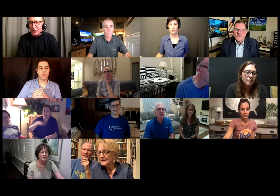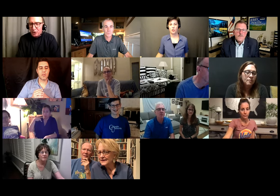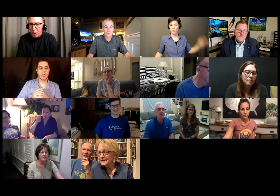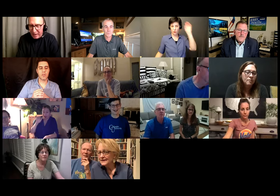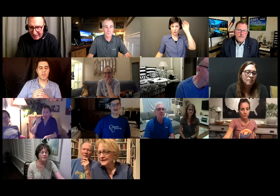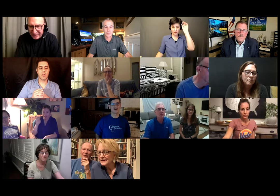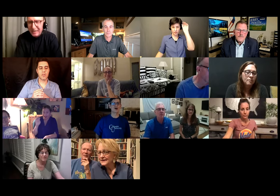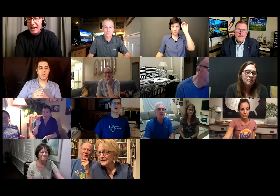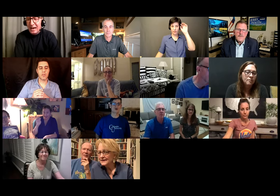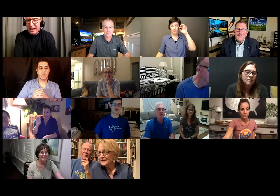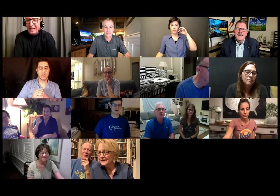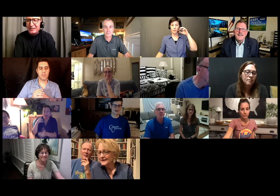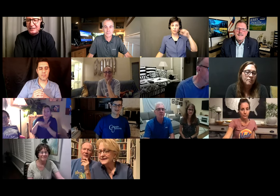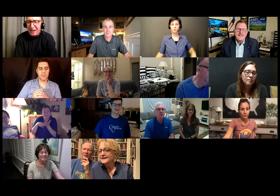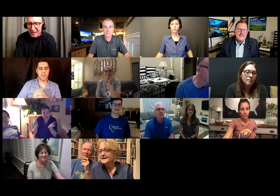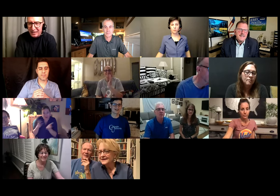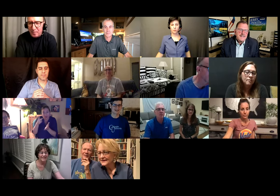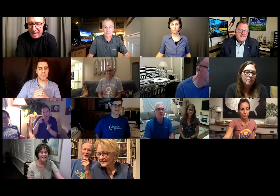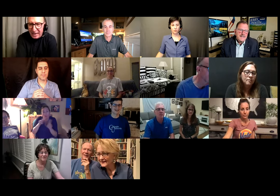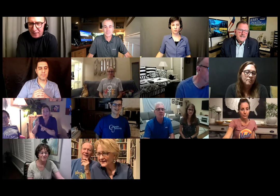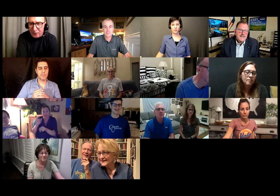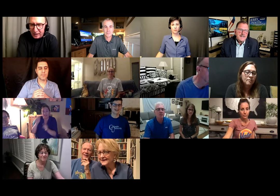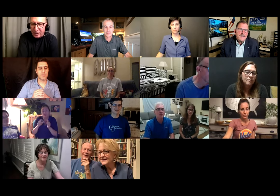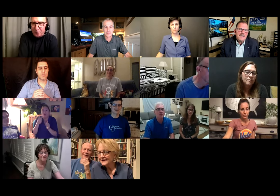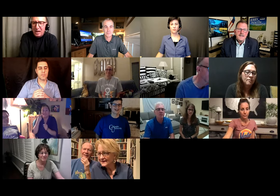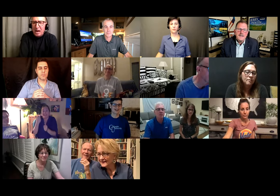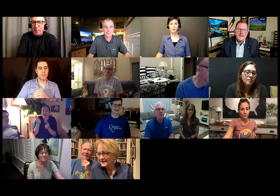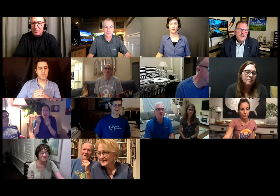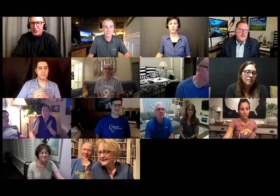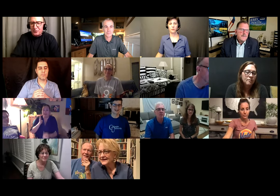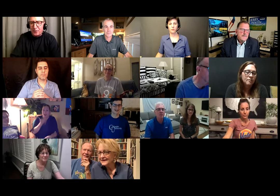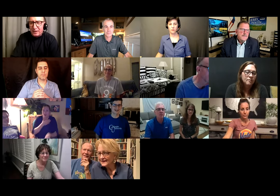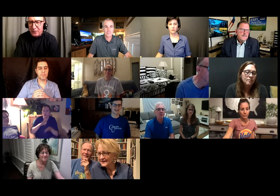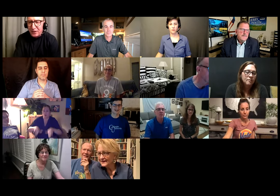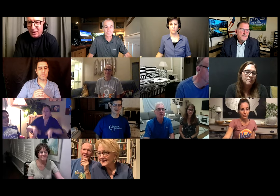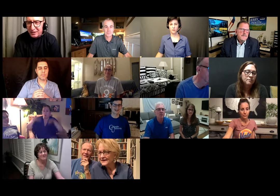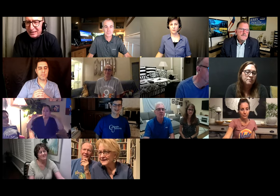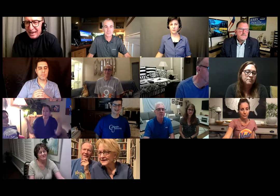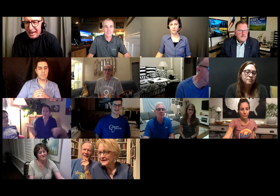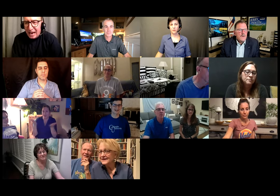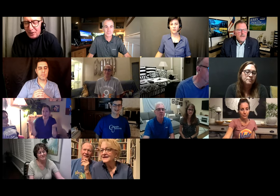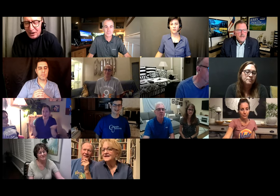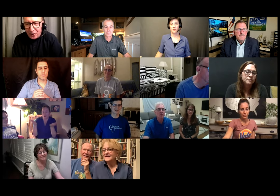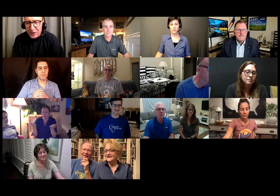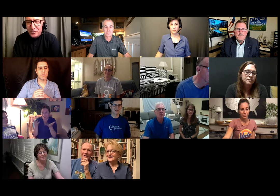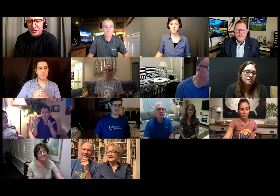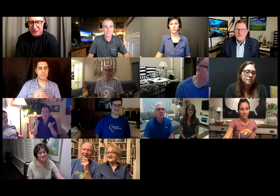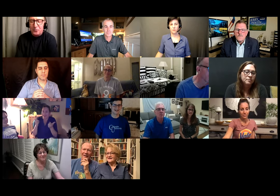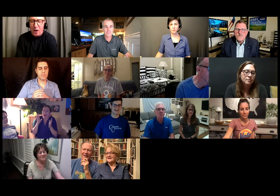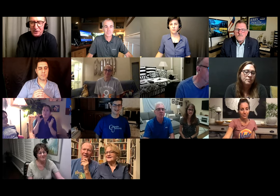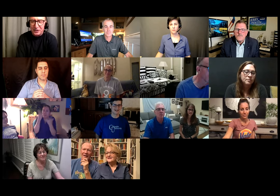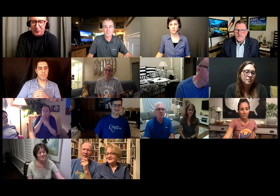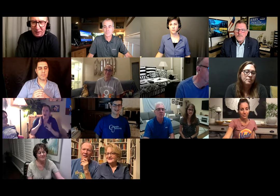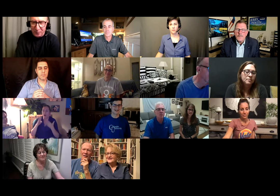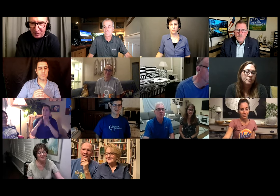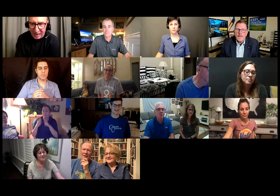especially Joey, his son has made a film about children of deaf adults. And I would encourage you to